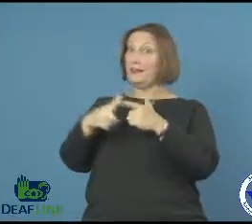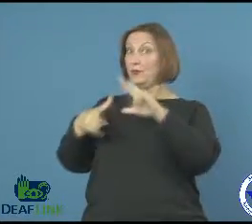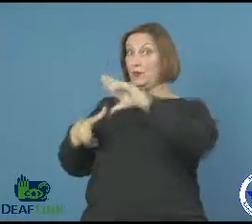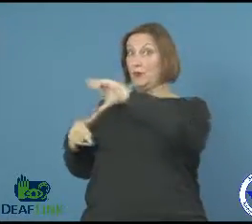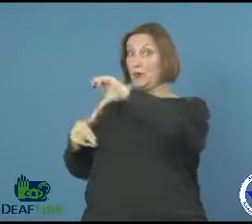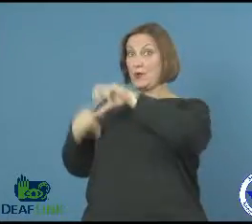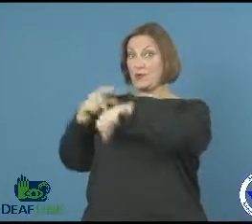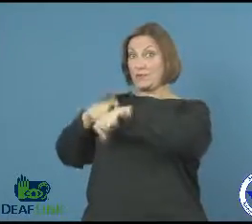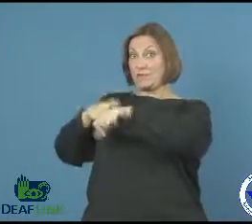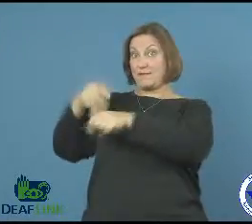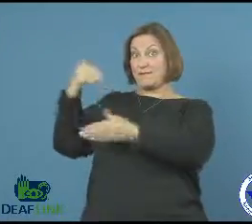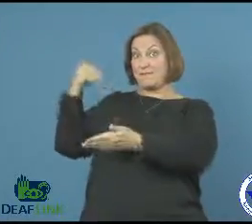approaches.